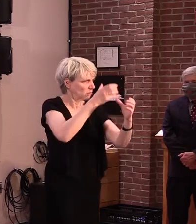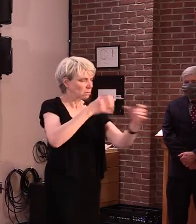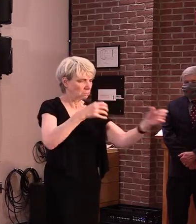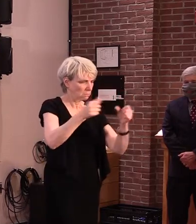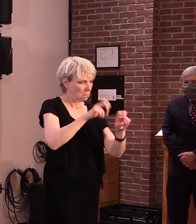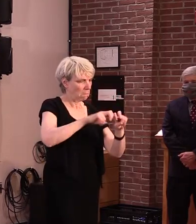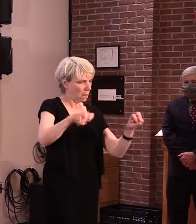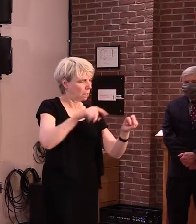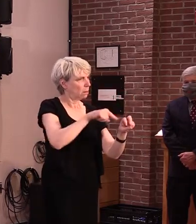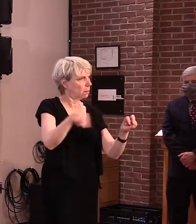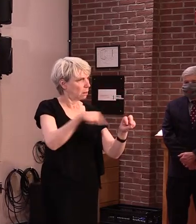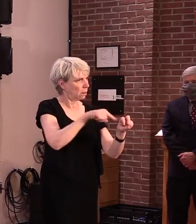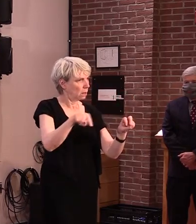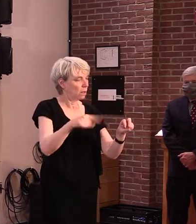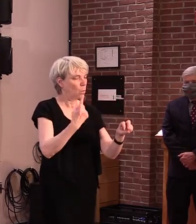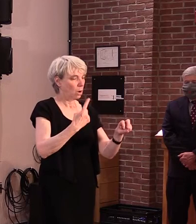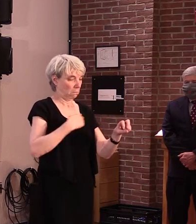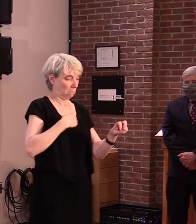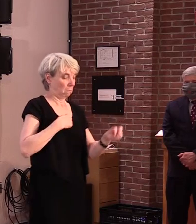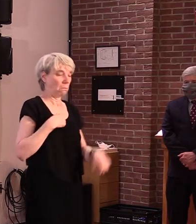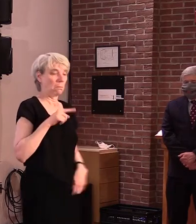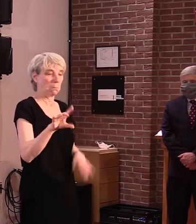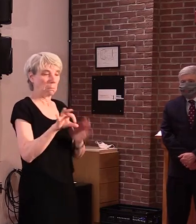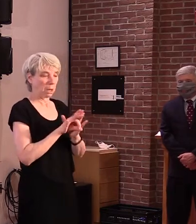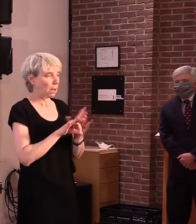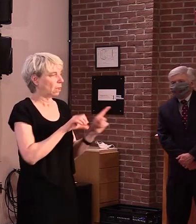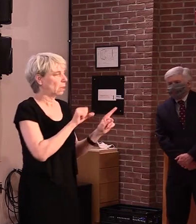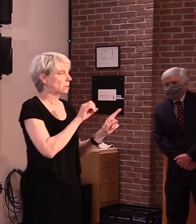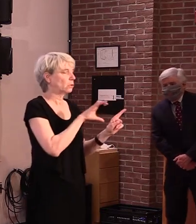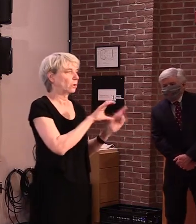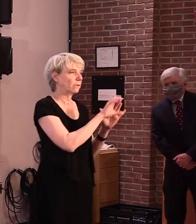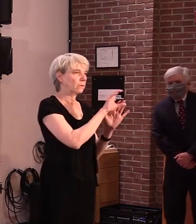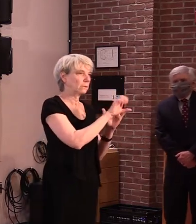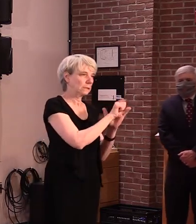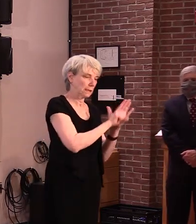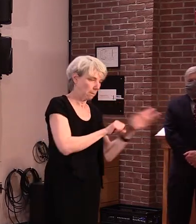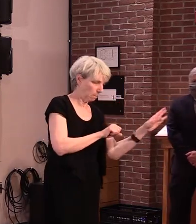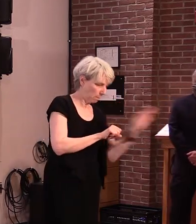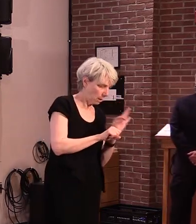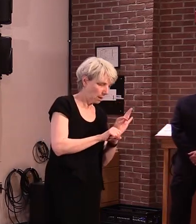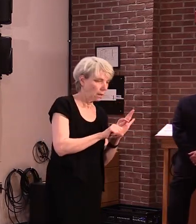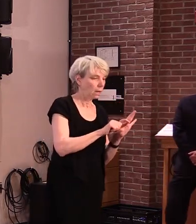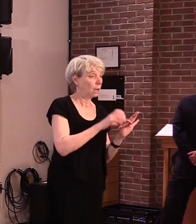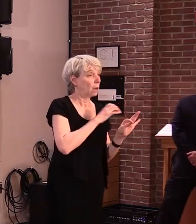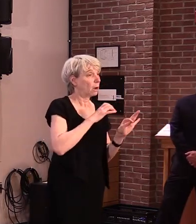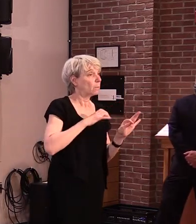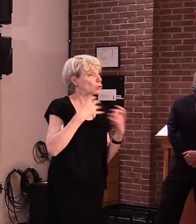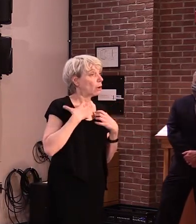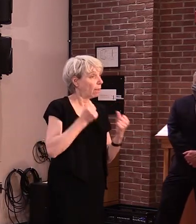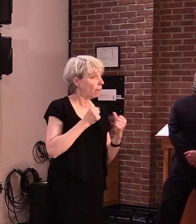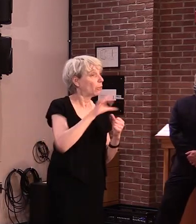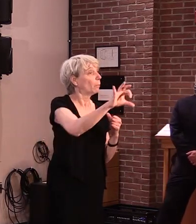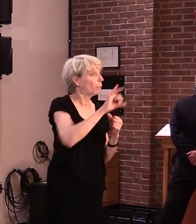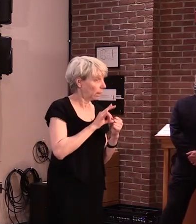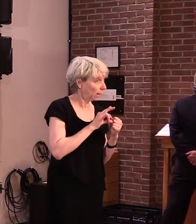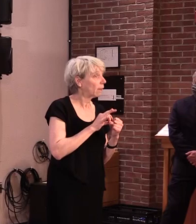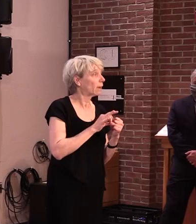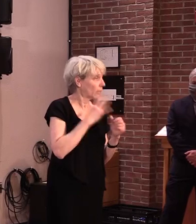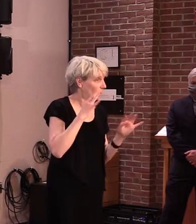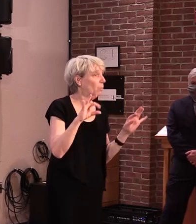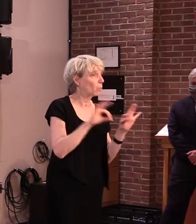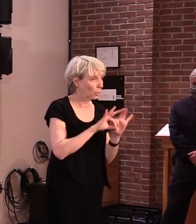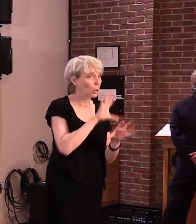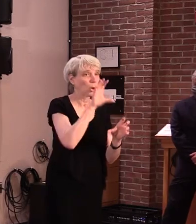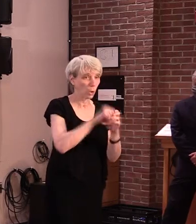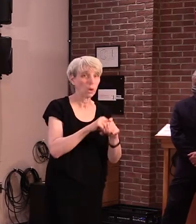One designee of the governor, designee of the Secretary of State, the Commissioner of Health, which I think would be really vitally important, as well